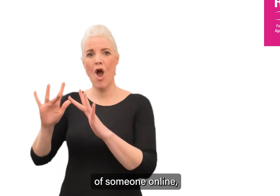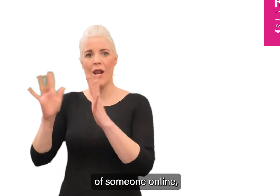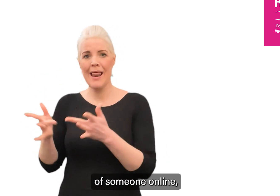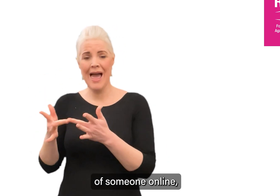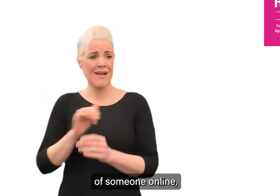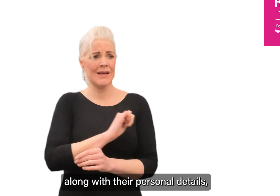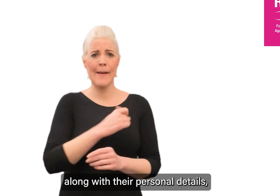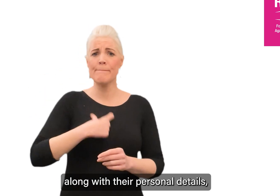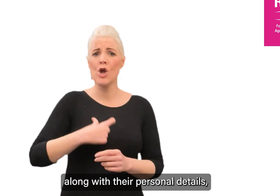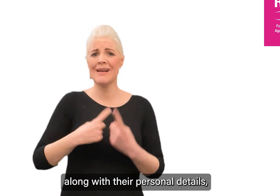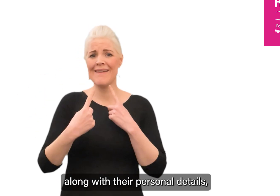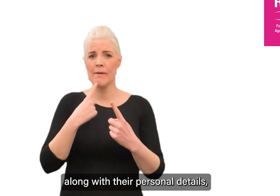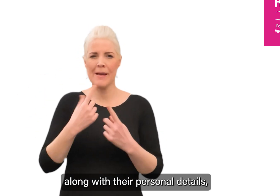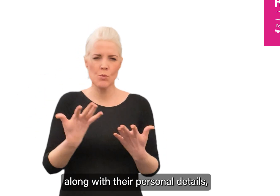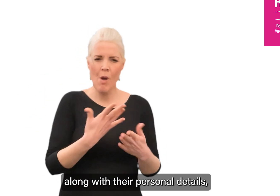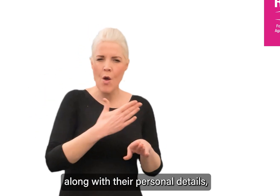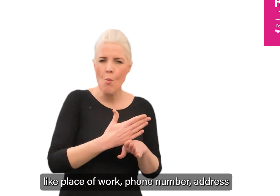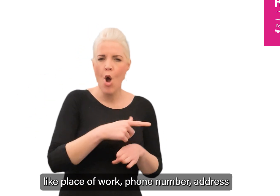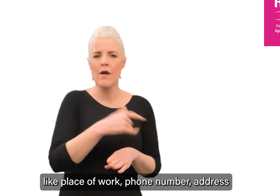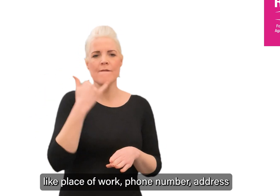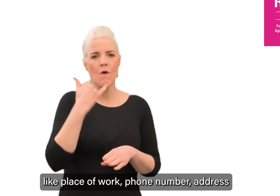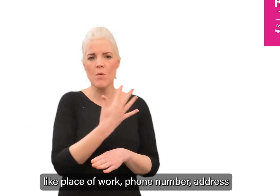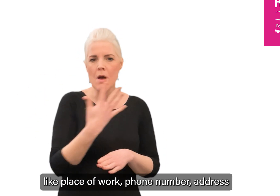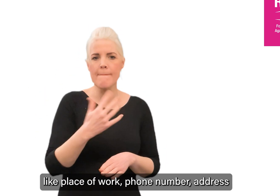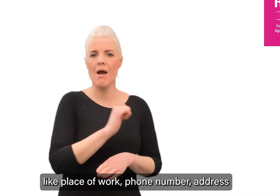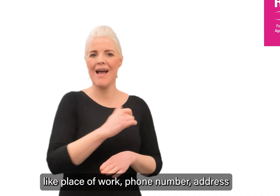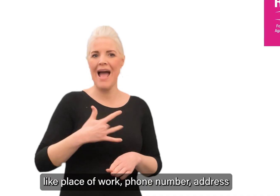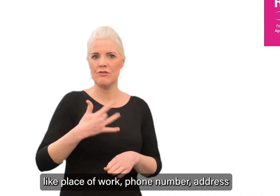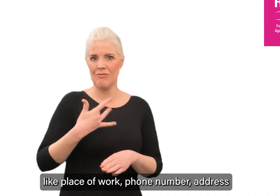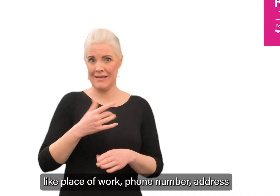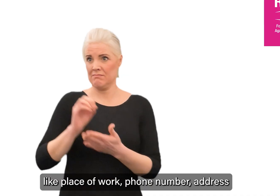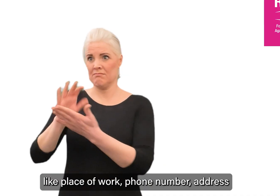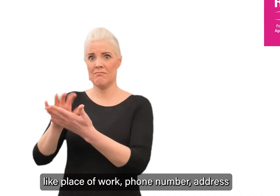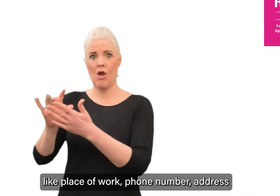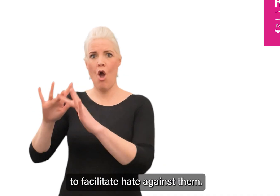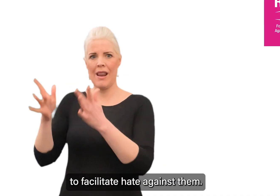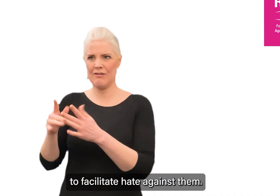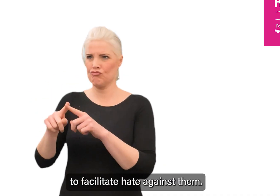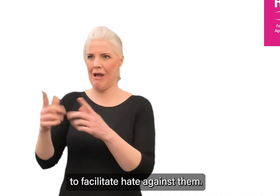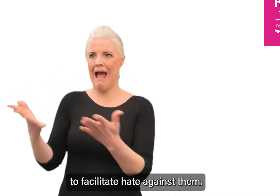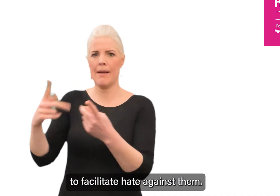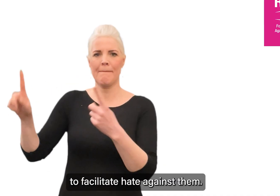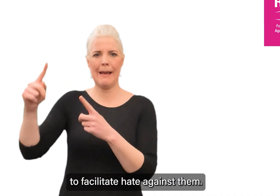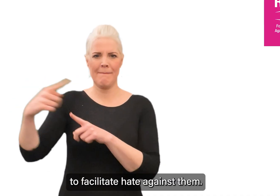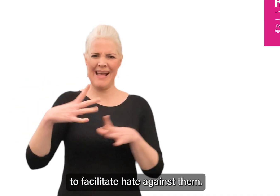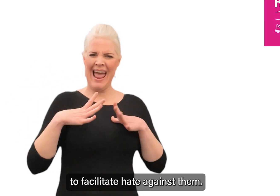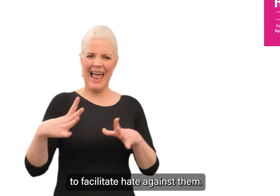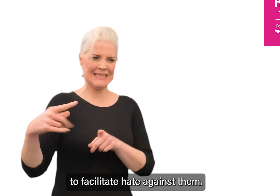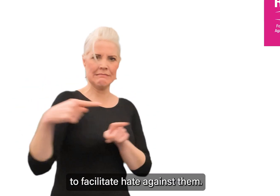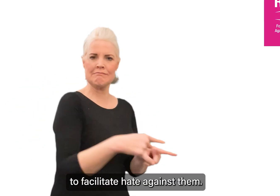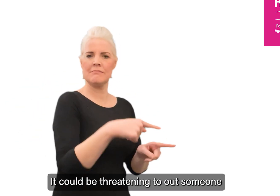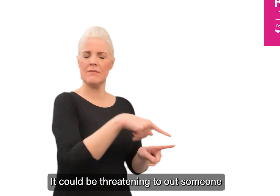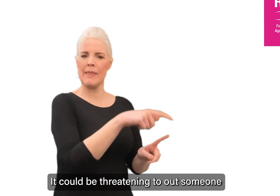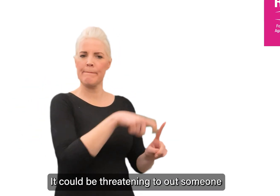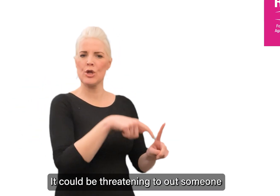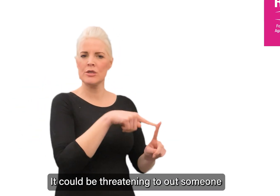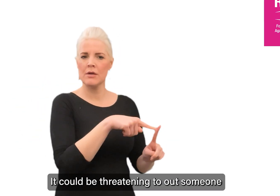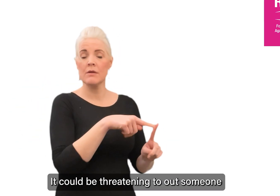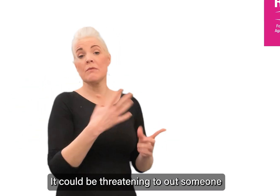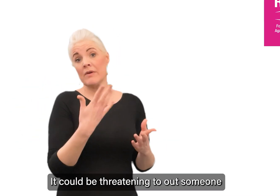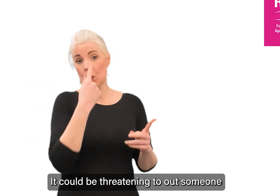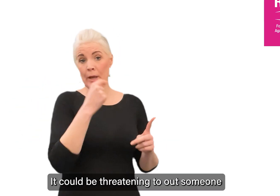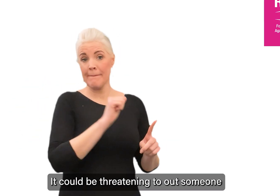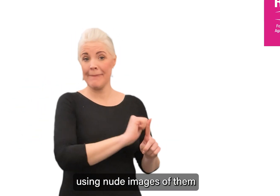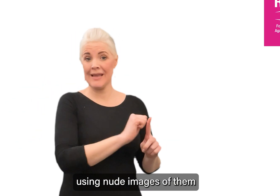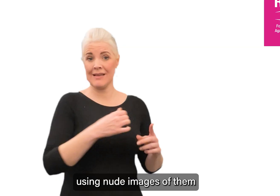someone online along with their personal details like place of work, phone number, address to facilitate hate against them. It could be